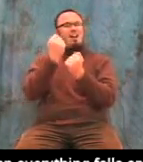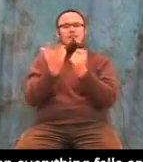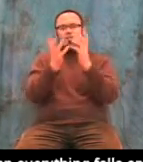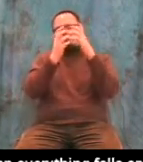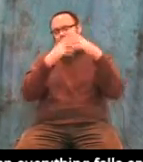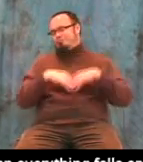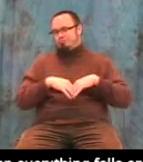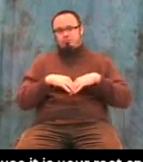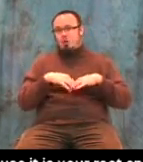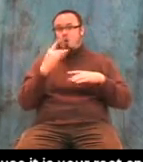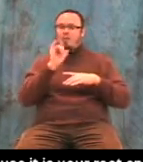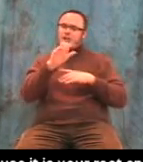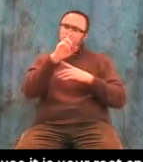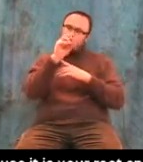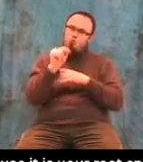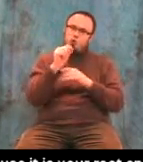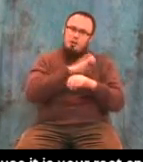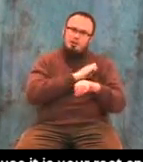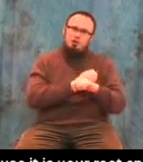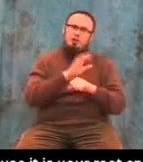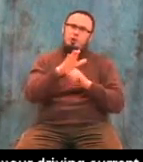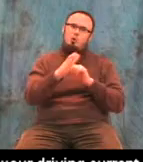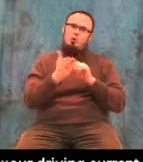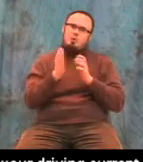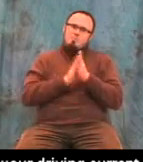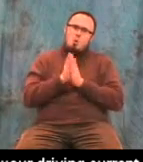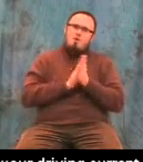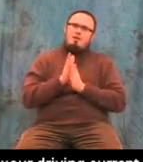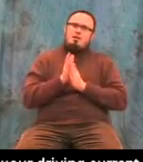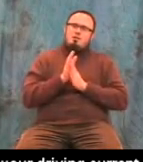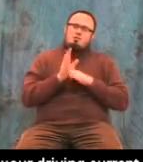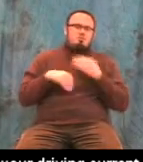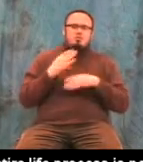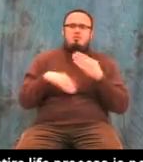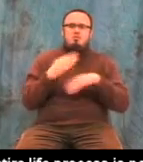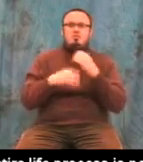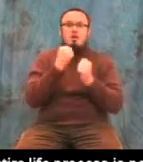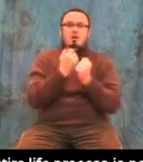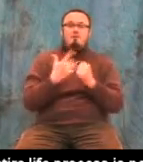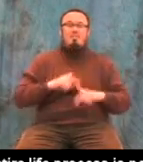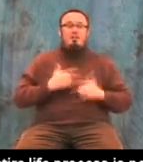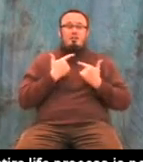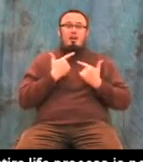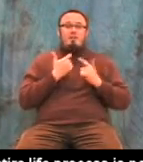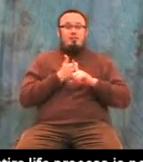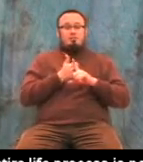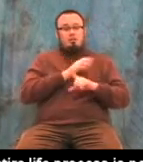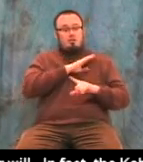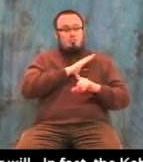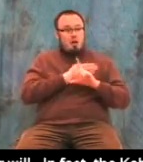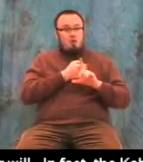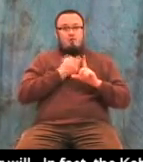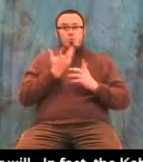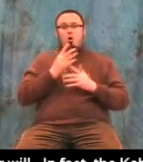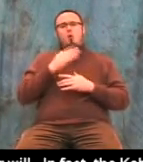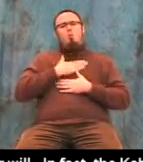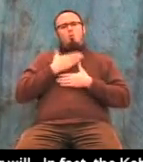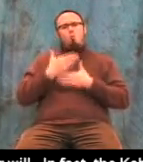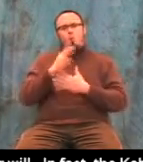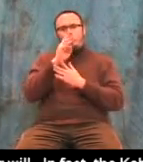your root energy, your driving current. Our entire life process is powered by our will. In fact,